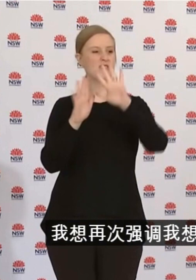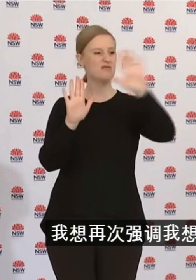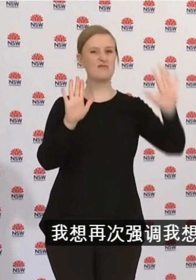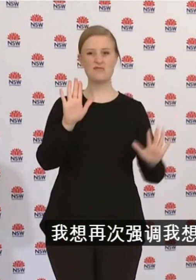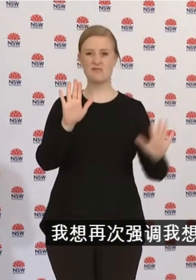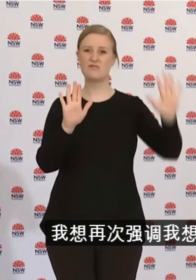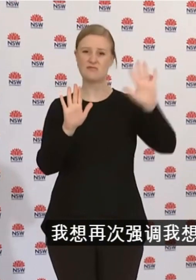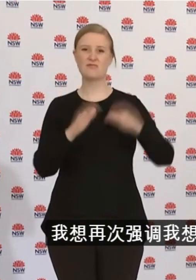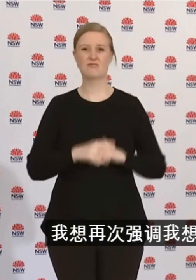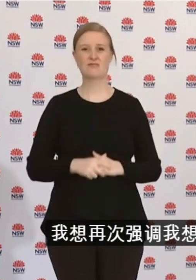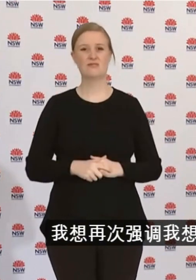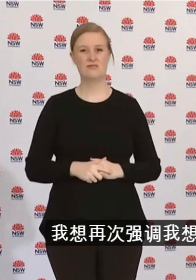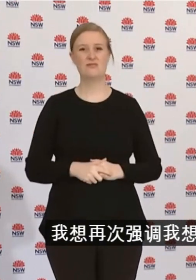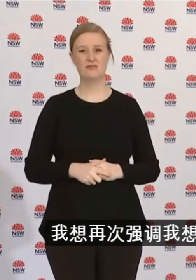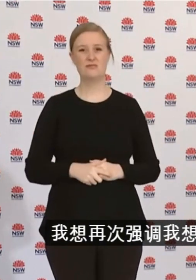I want to stress again,